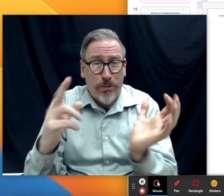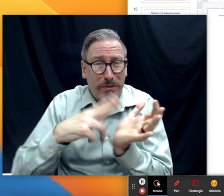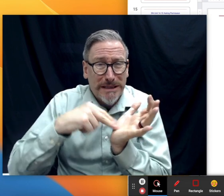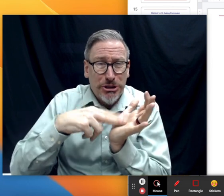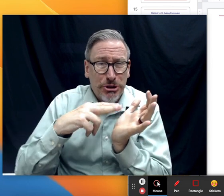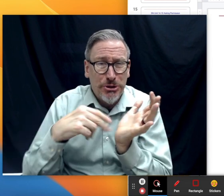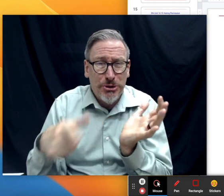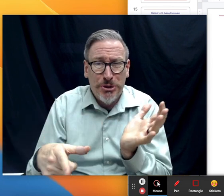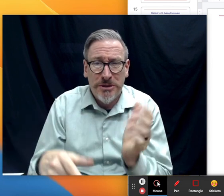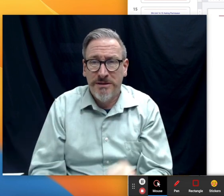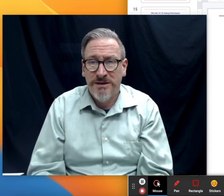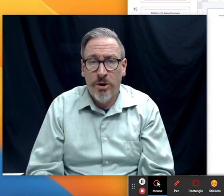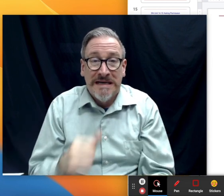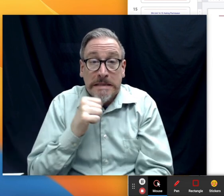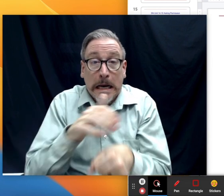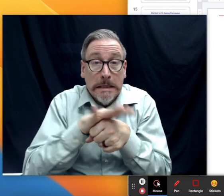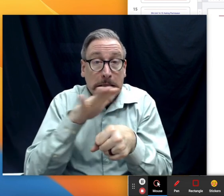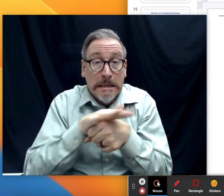But